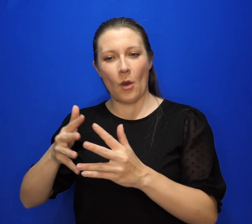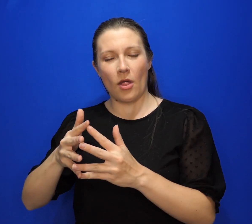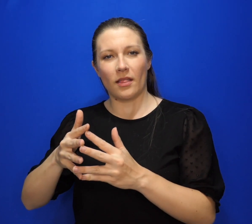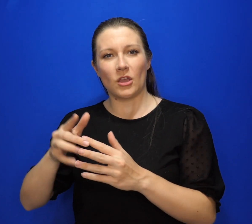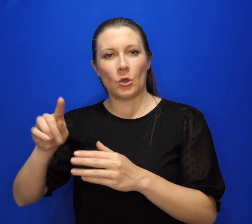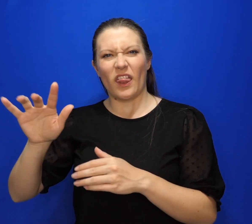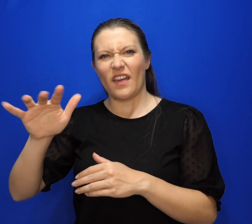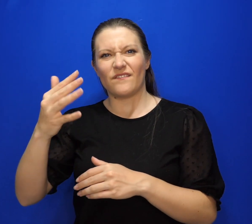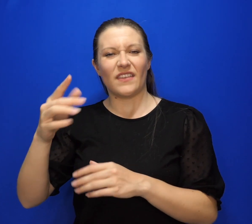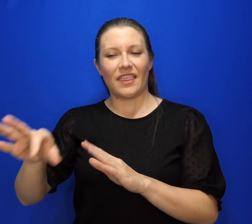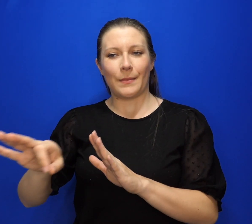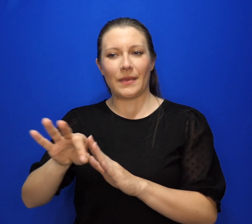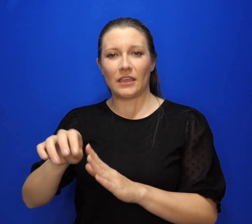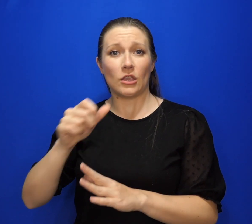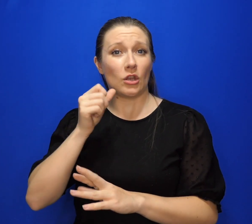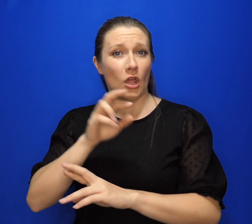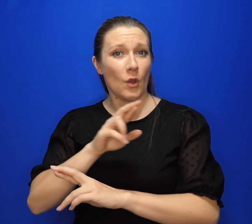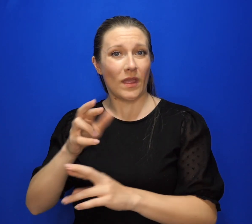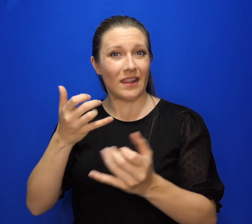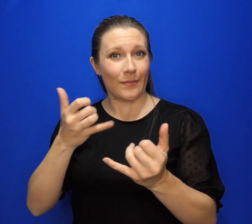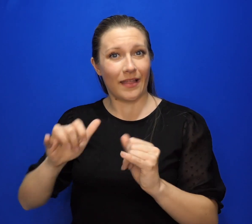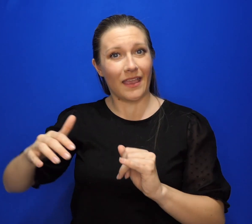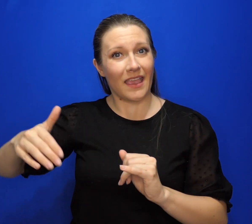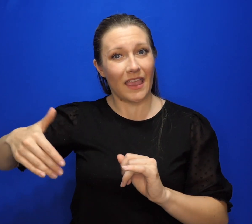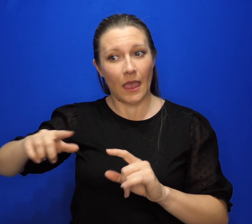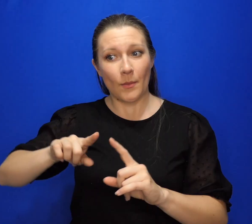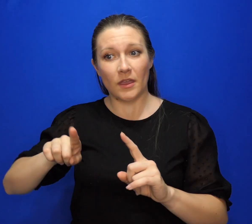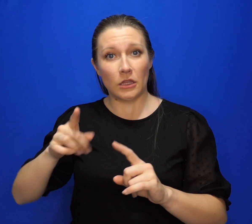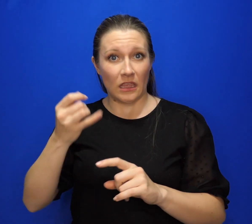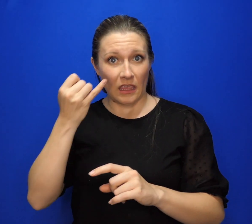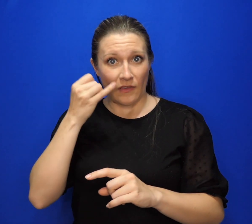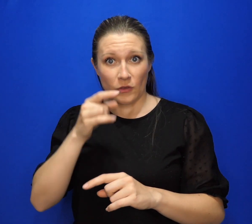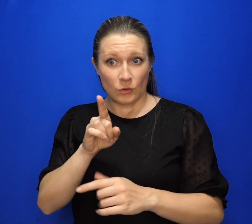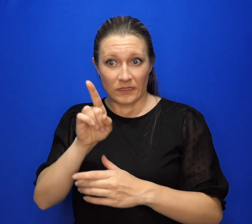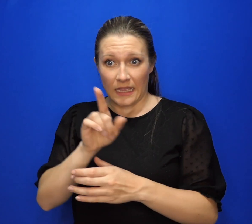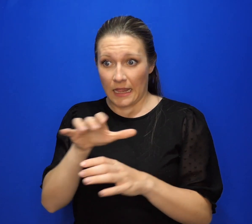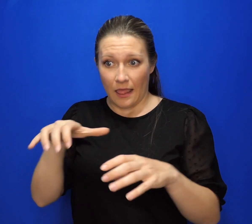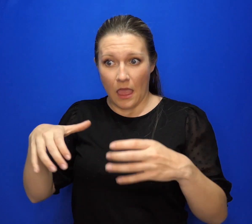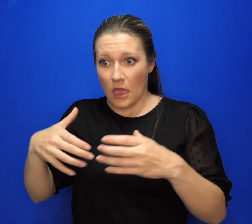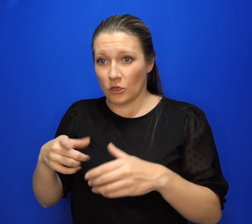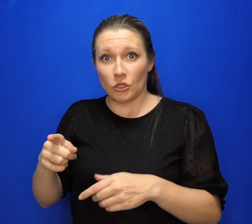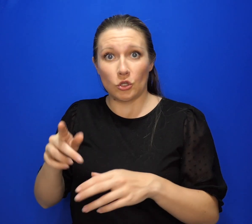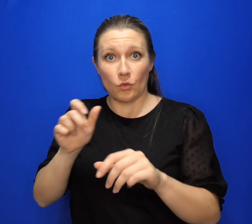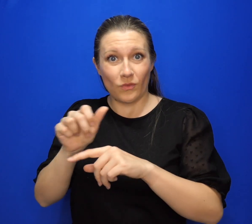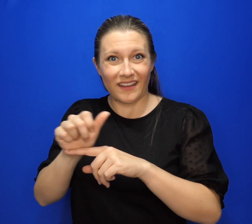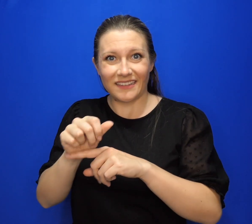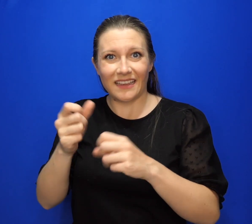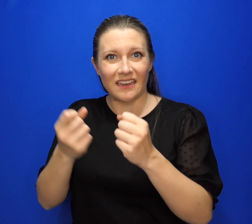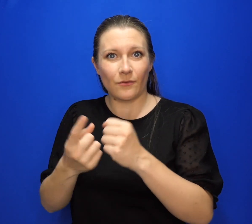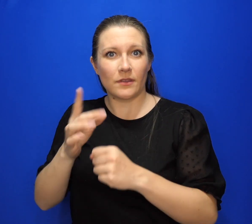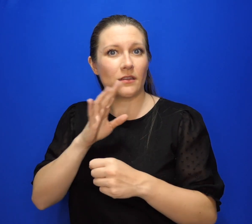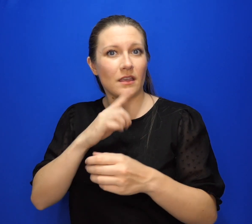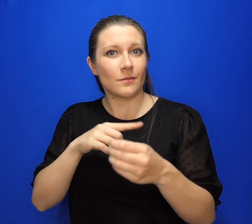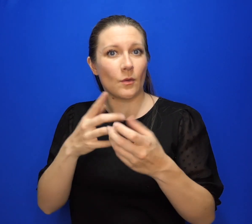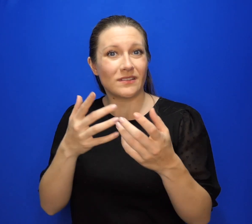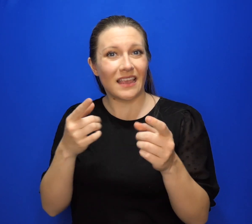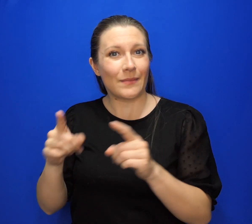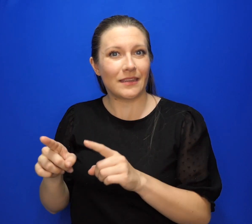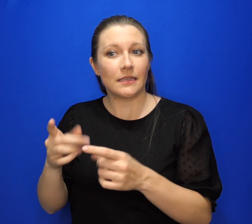first round. You're the 5th pick. You're not ready to play yet. But when you're standing in that huddle and you're standing at practice and everyone else is talking about what's